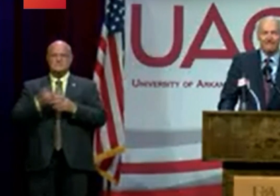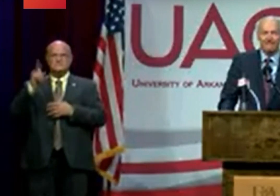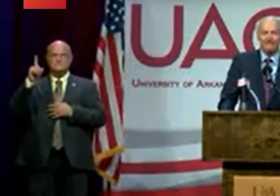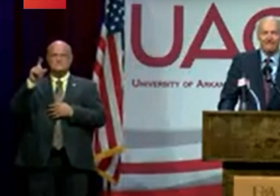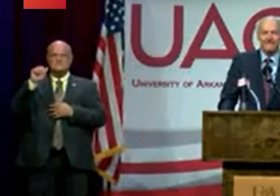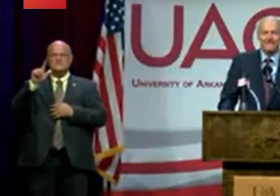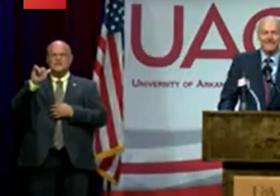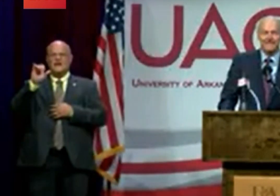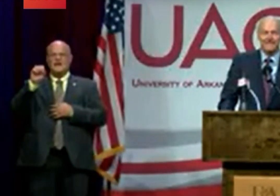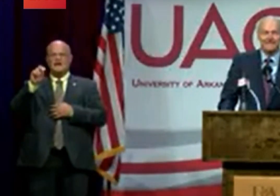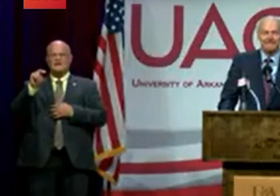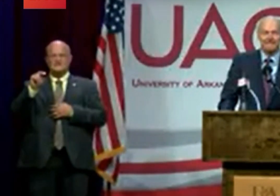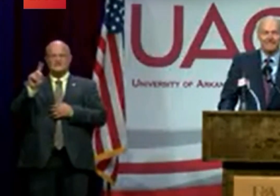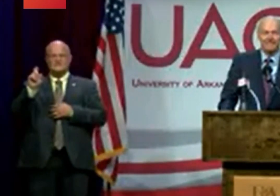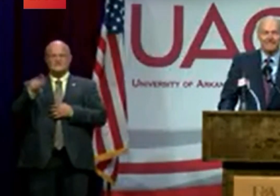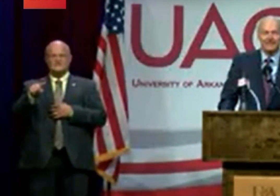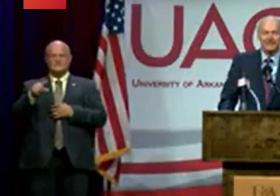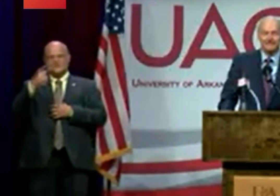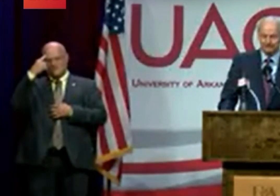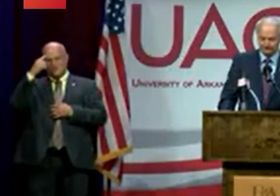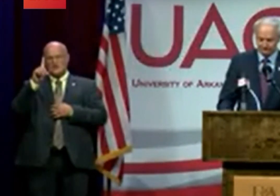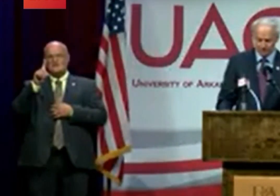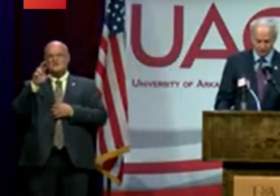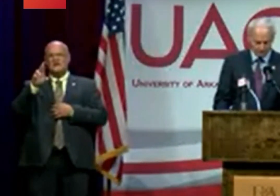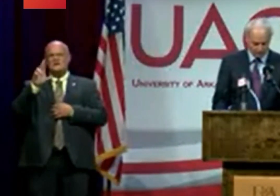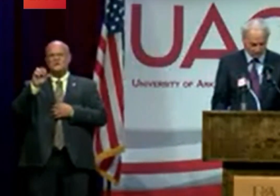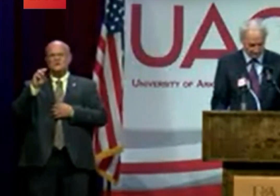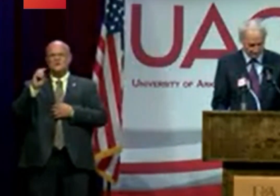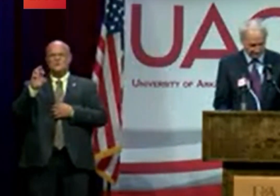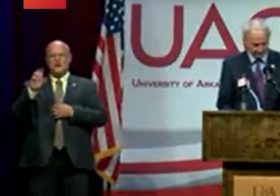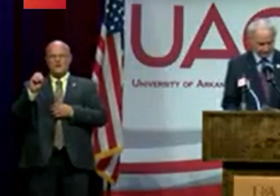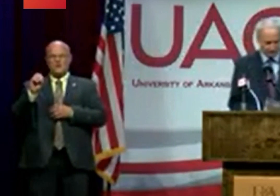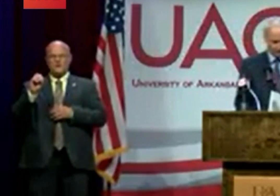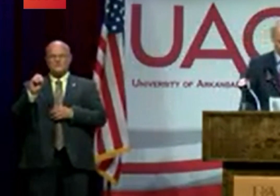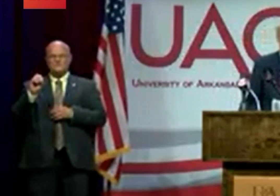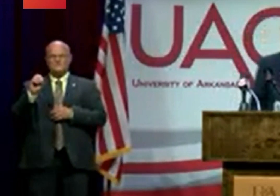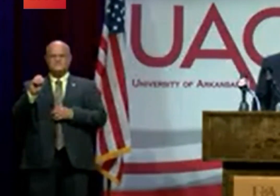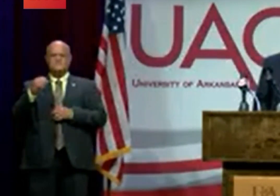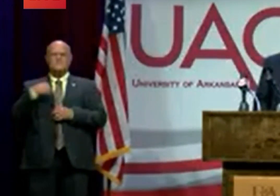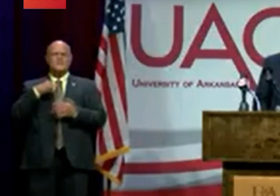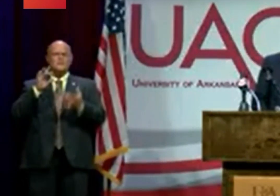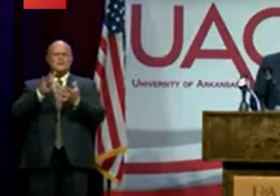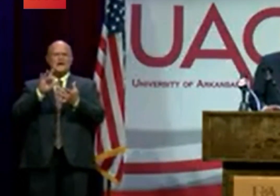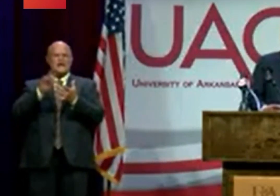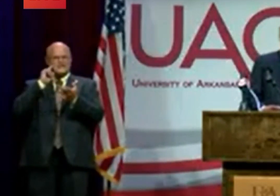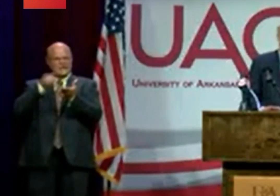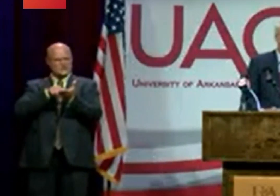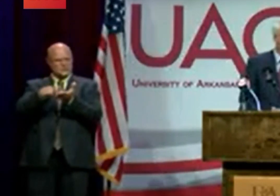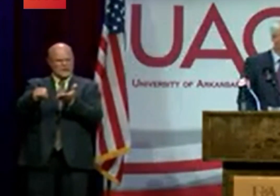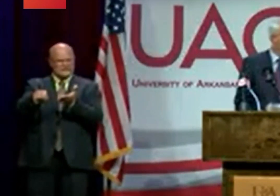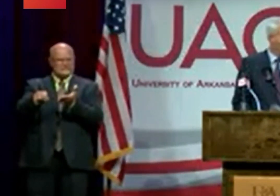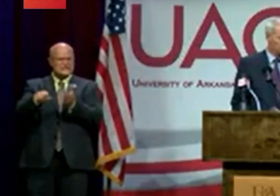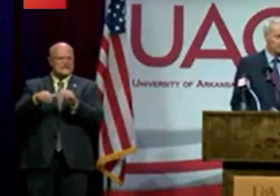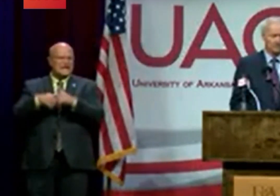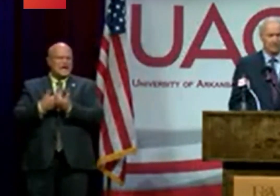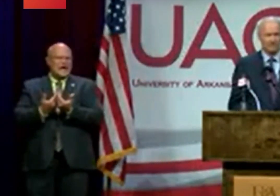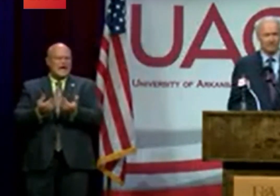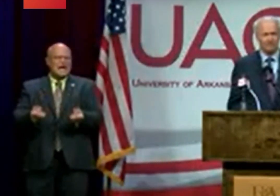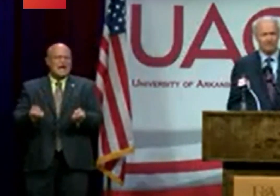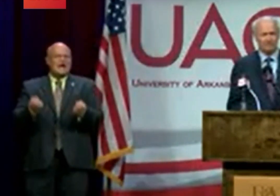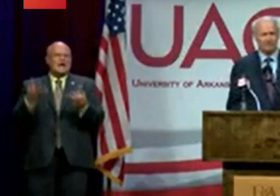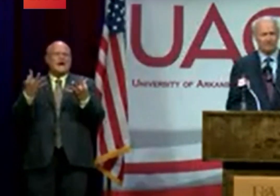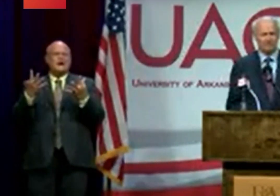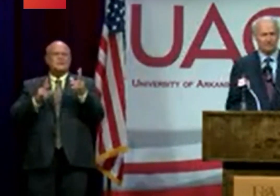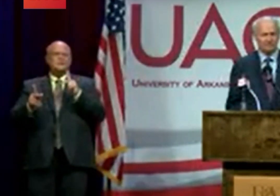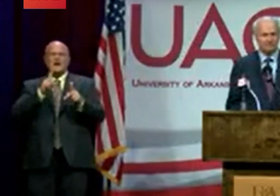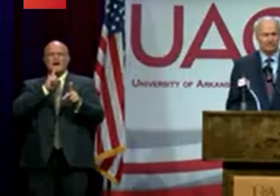Allison, again, one more question, this one for Dr. Romero. I have a question about contact tracing. How many people